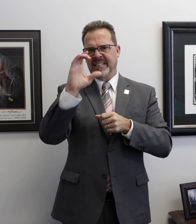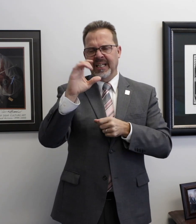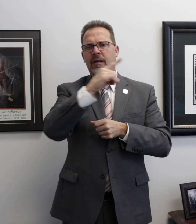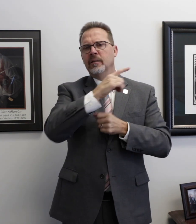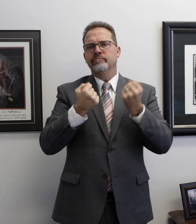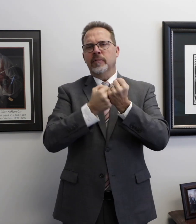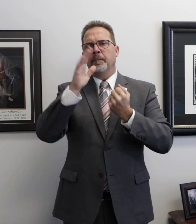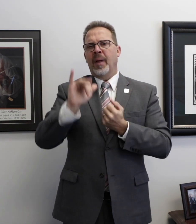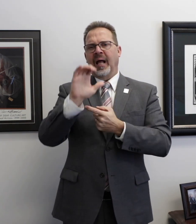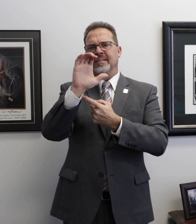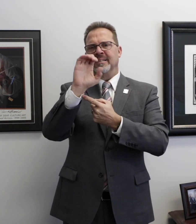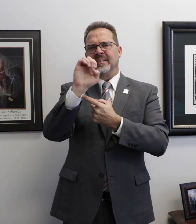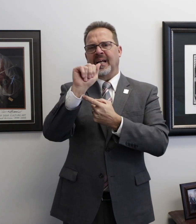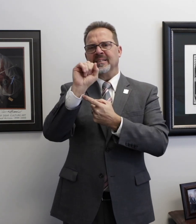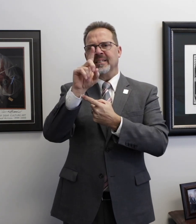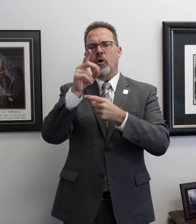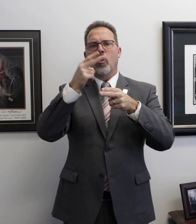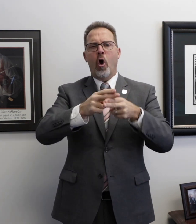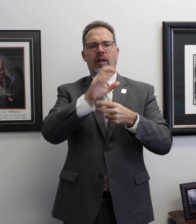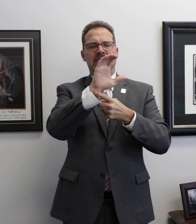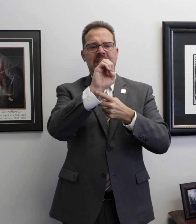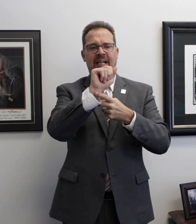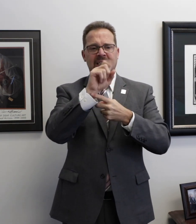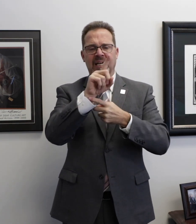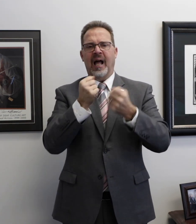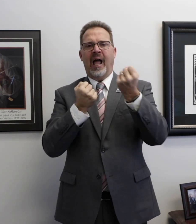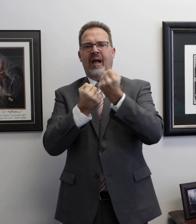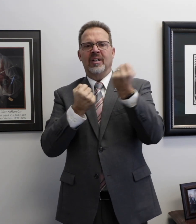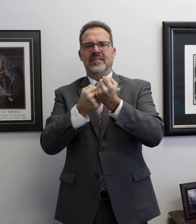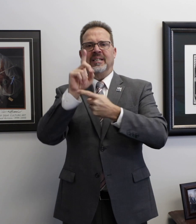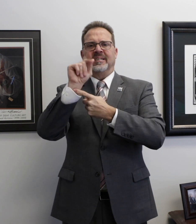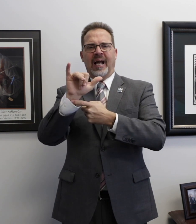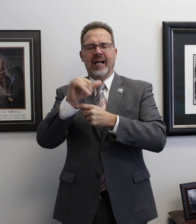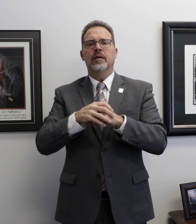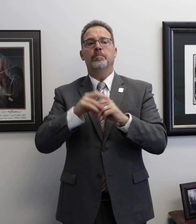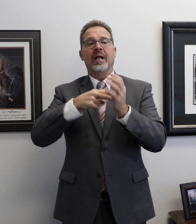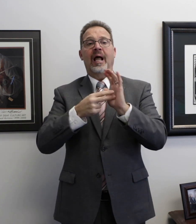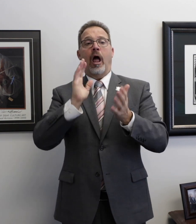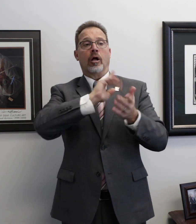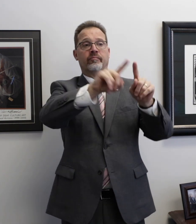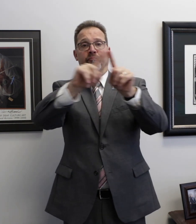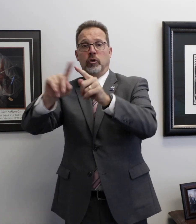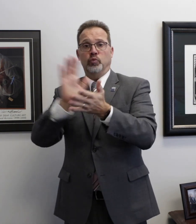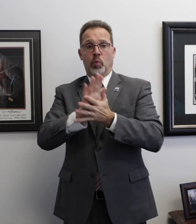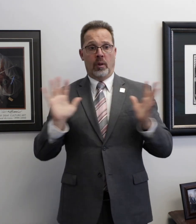in Washington, D.C. We went to participate in CEASD Advocacy Day. It's an opportunity for Schools for the